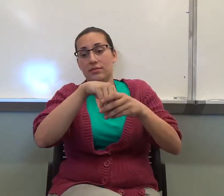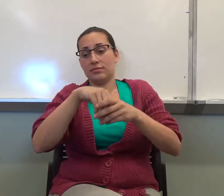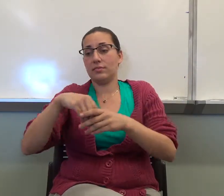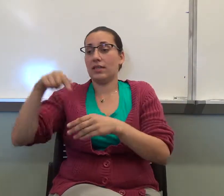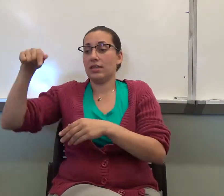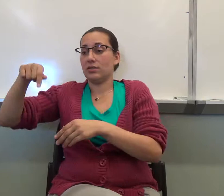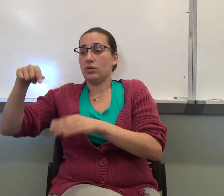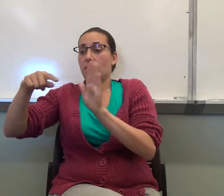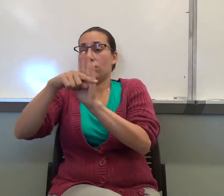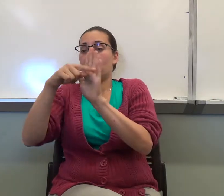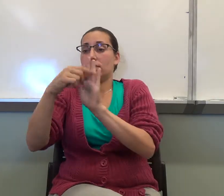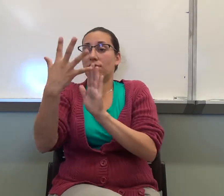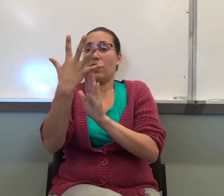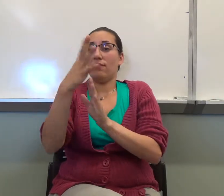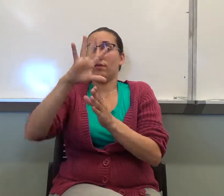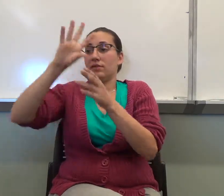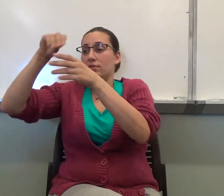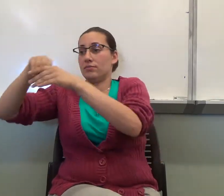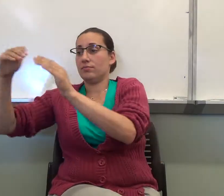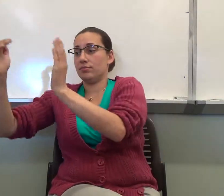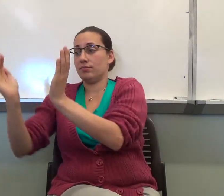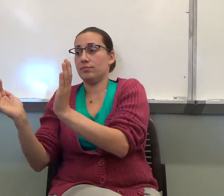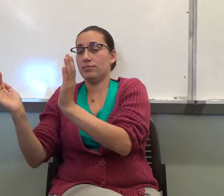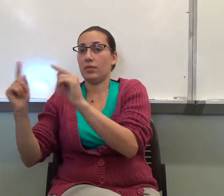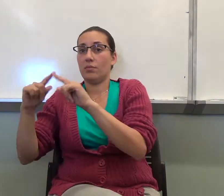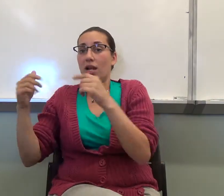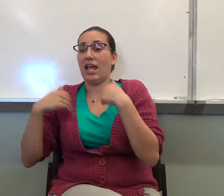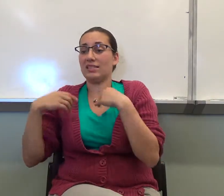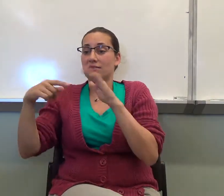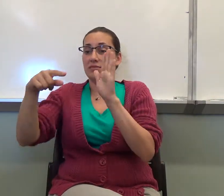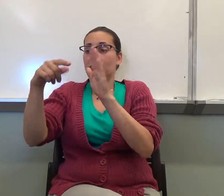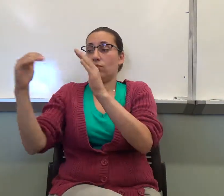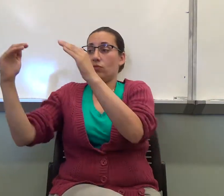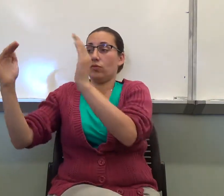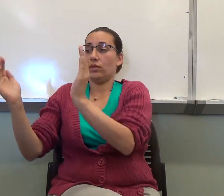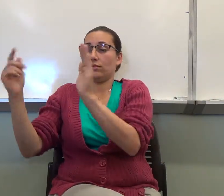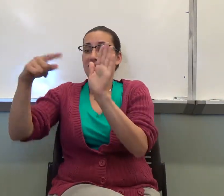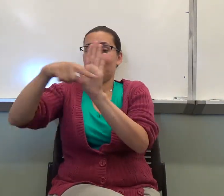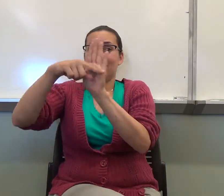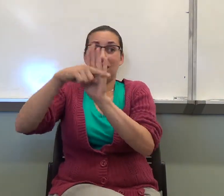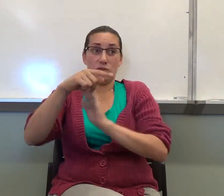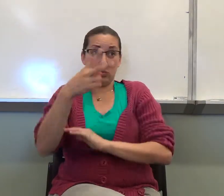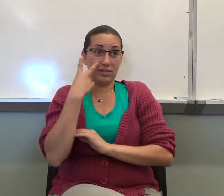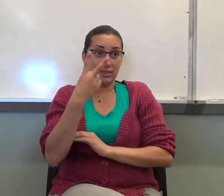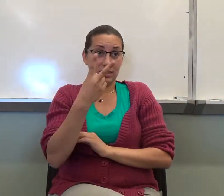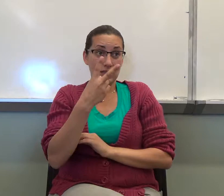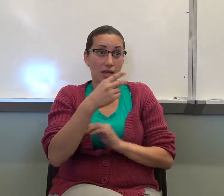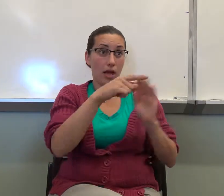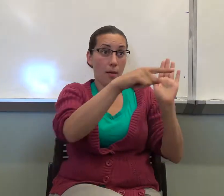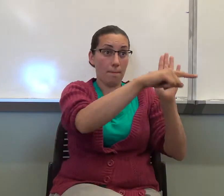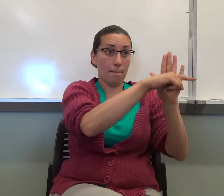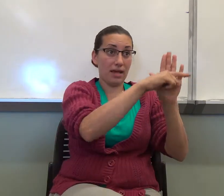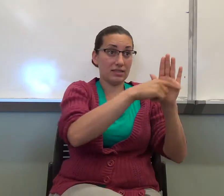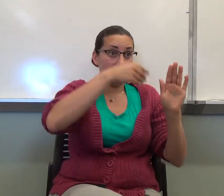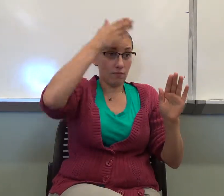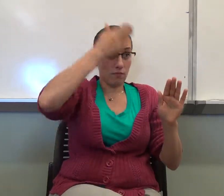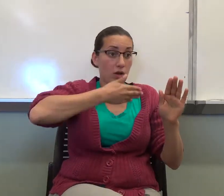inside and does that, but it's got a minus sign in front of it, so that's a flag. Anytime you see a minus sign in front of a distributive law, slow